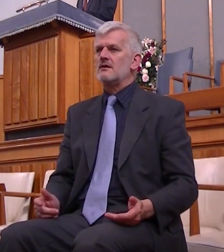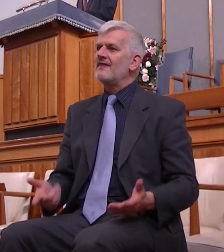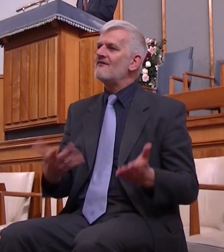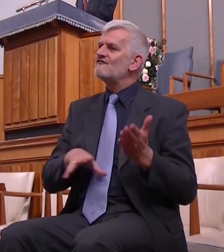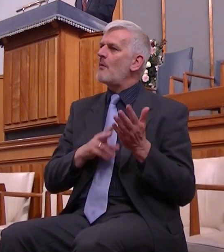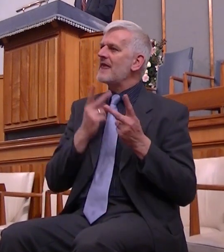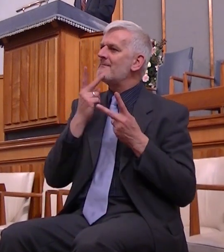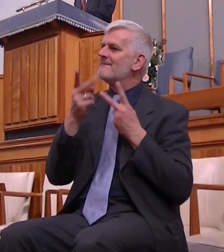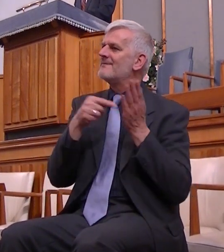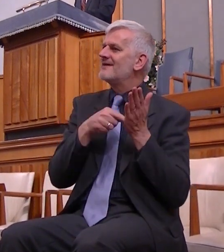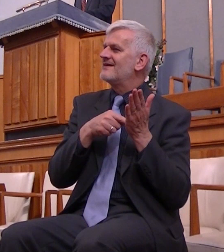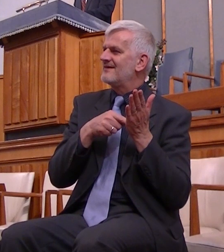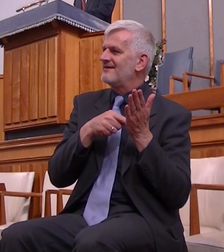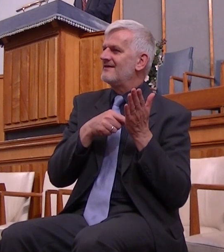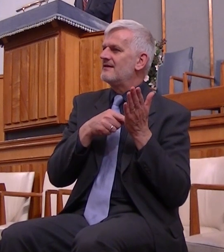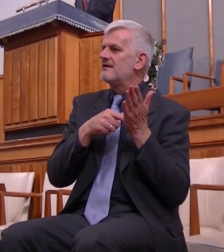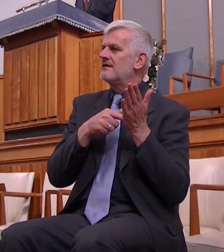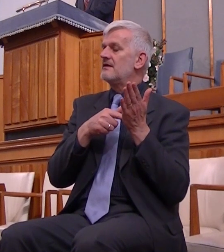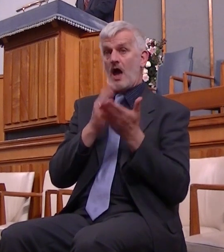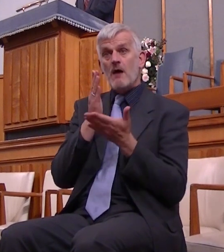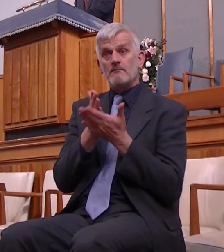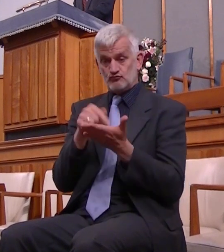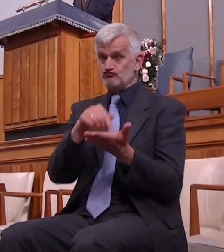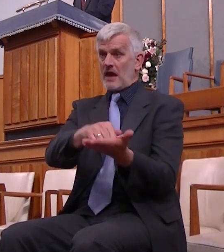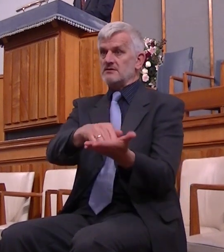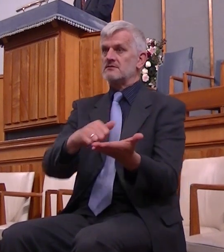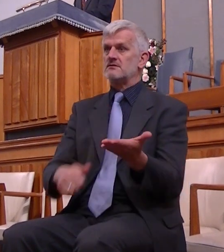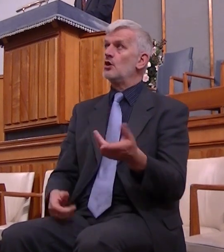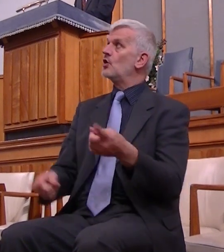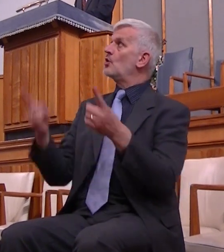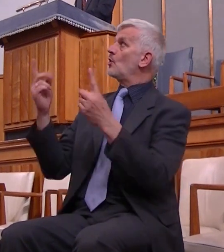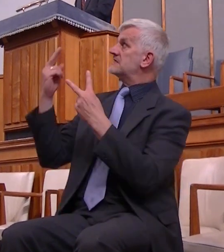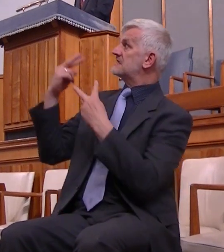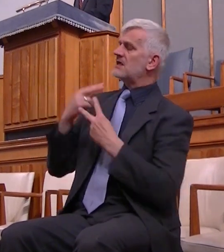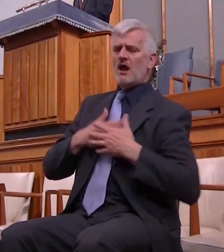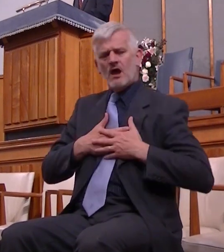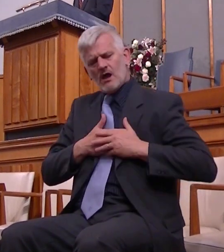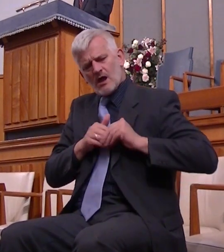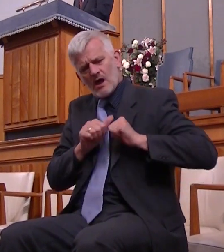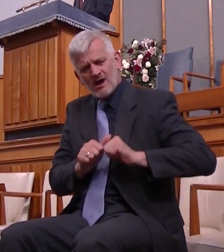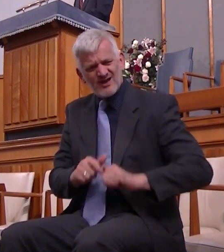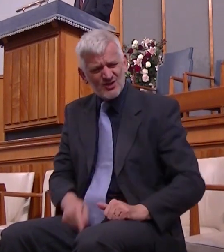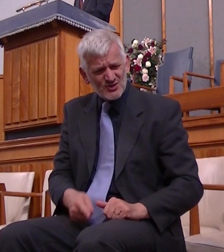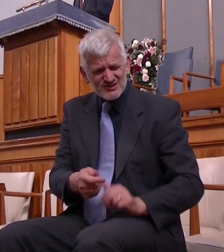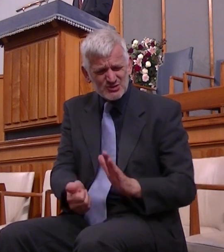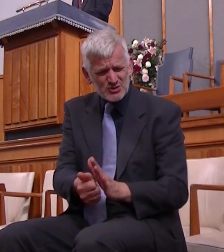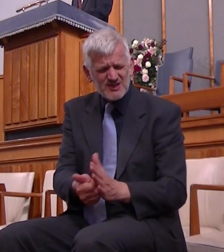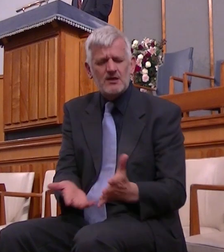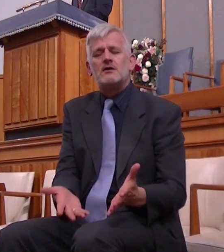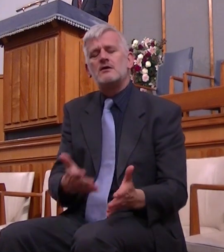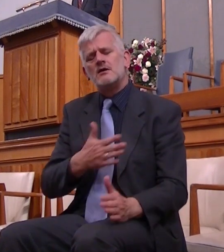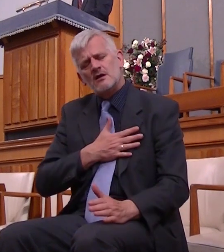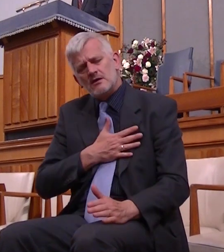it. And it's true. Almighty God felt for us in our foolishness, the fall